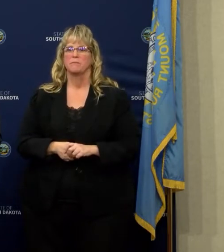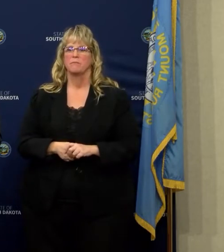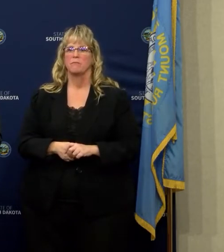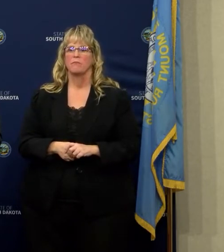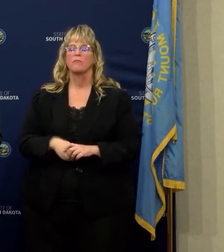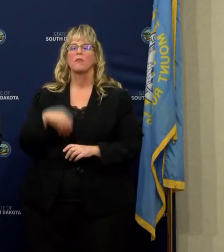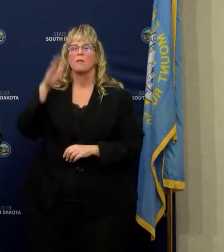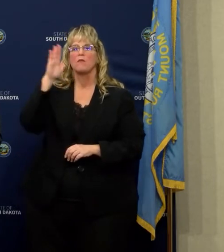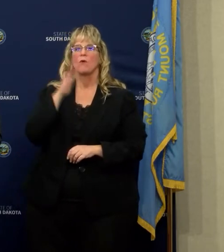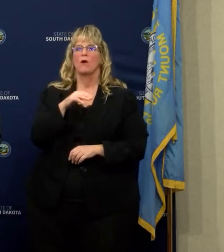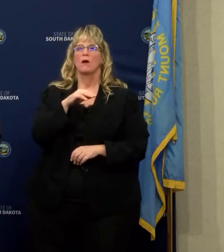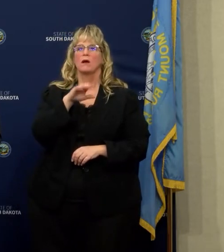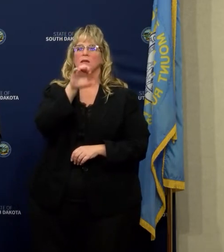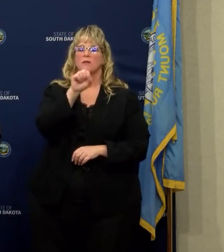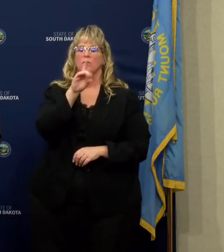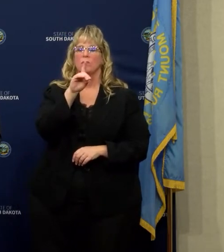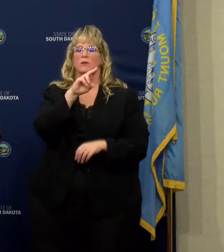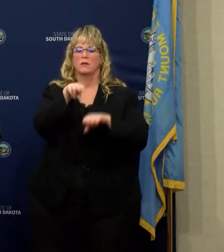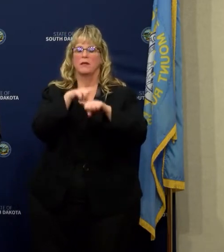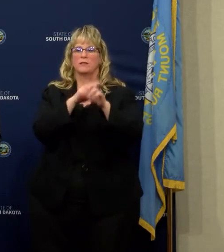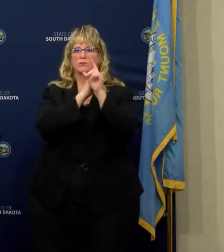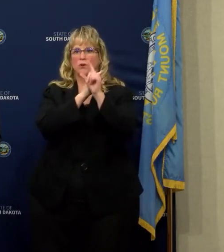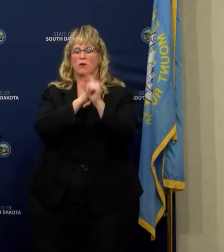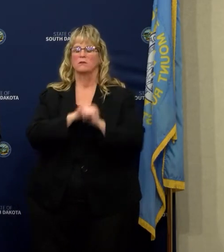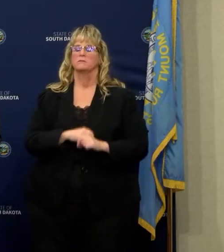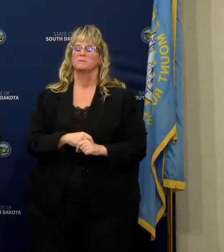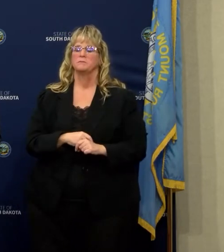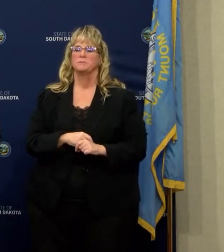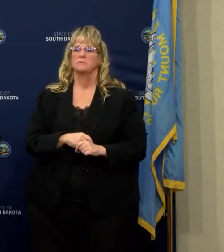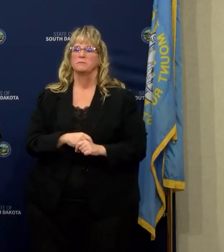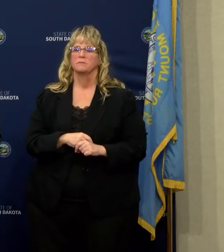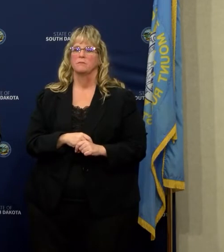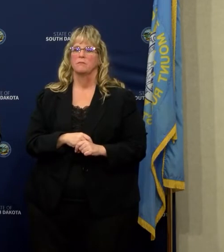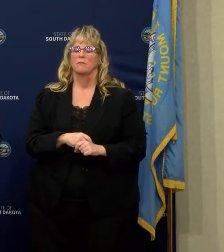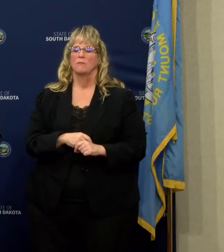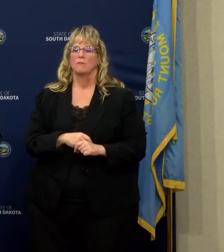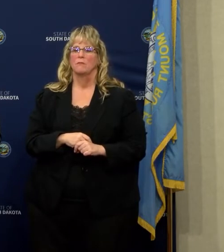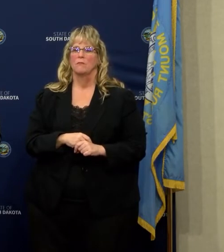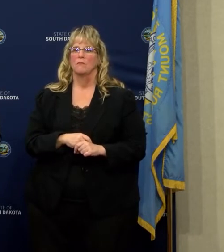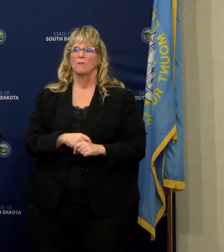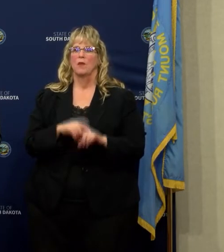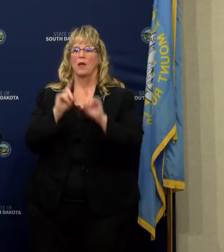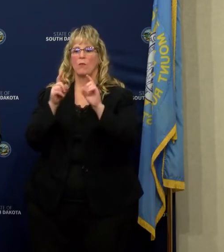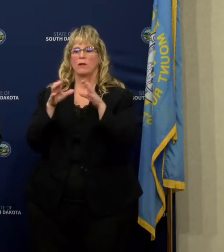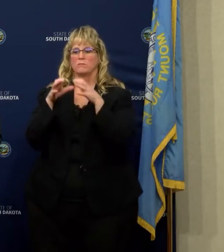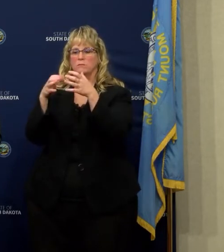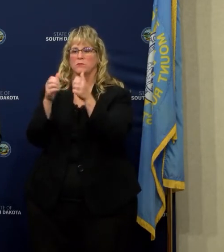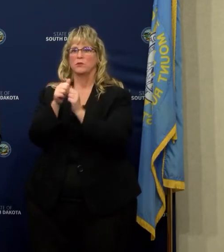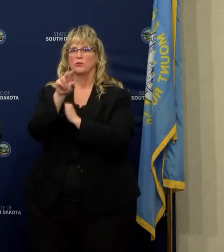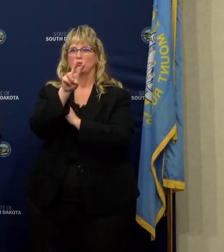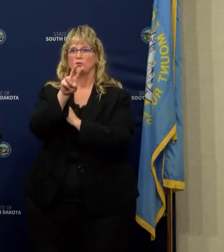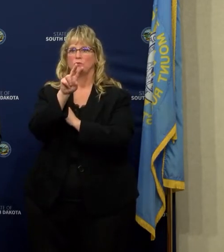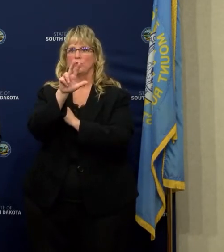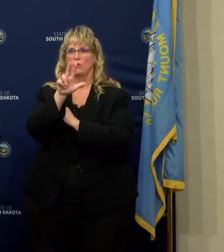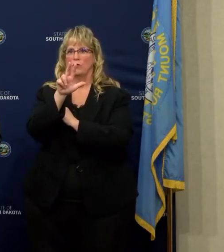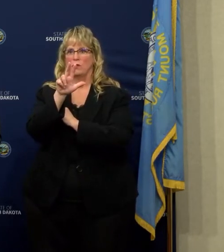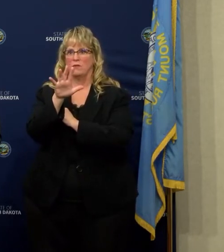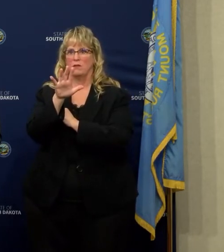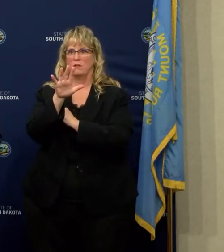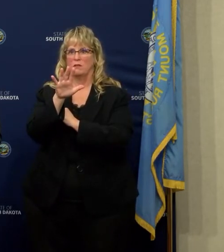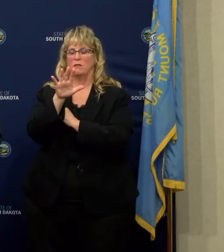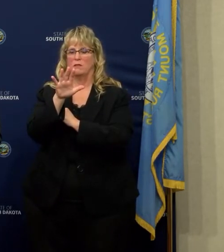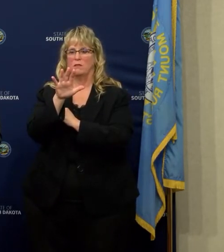I was a member of the South Dakota Army National Guard. I did serve a tour with the 235th Military Police Company in